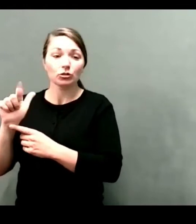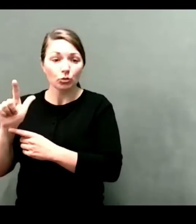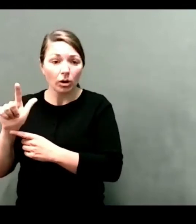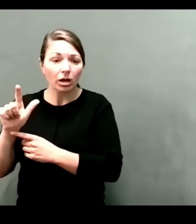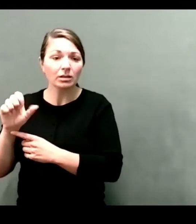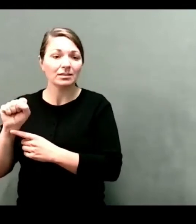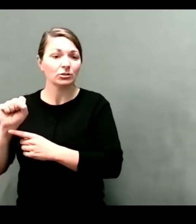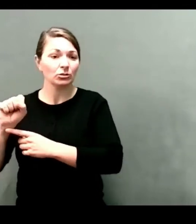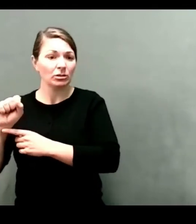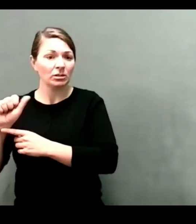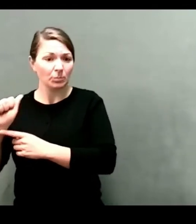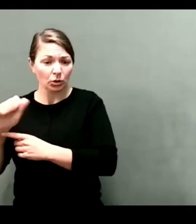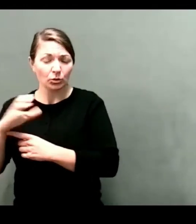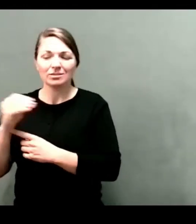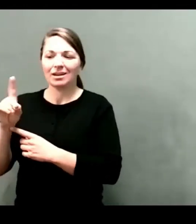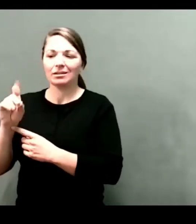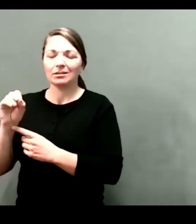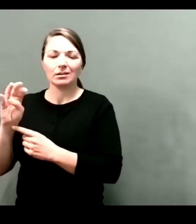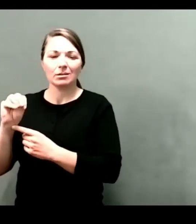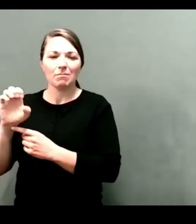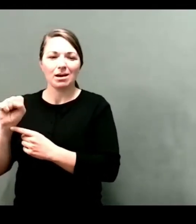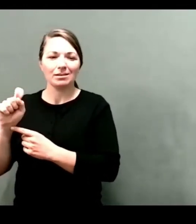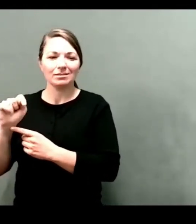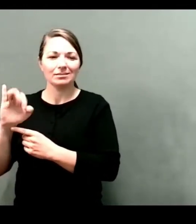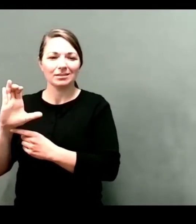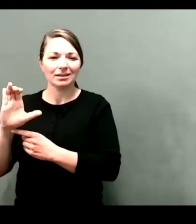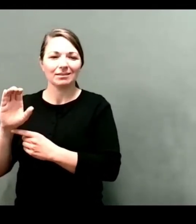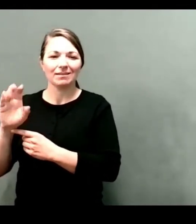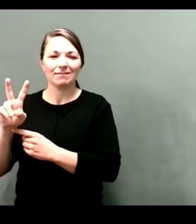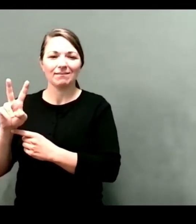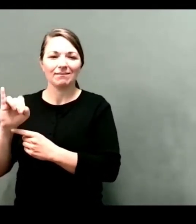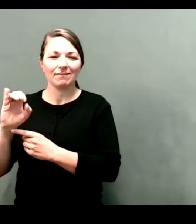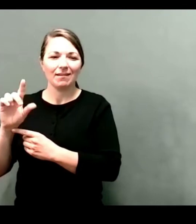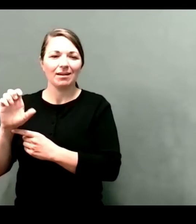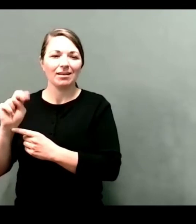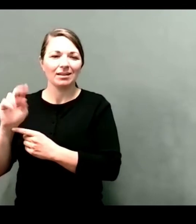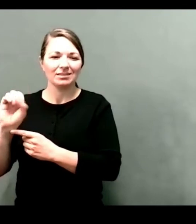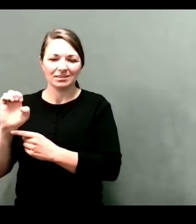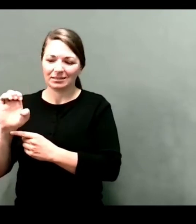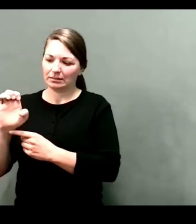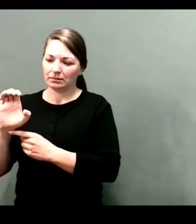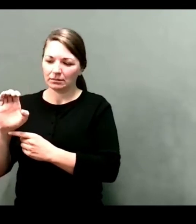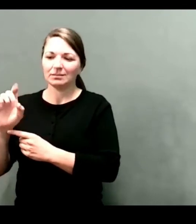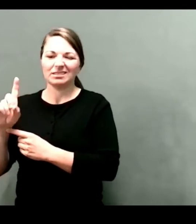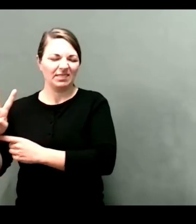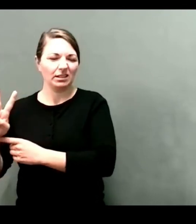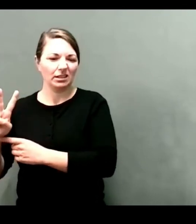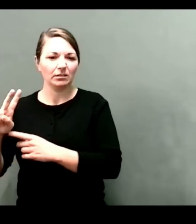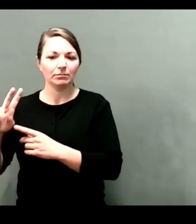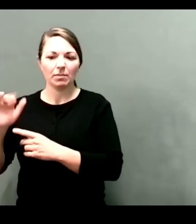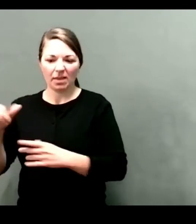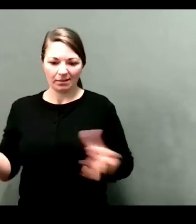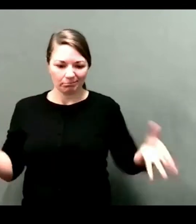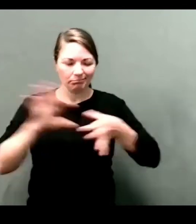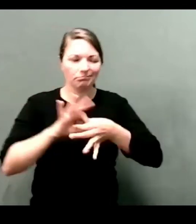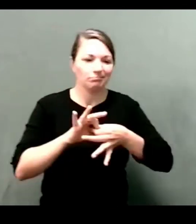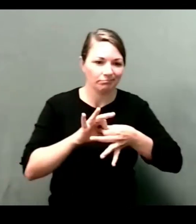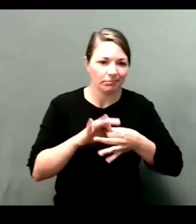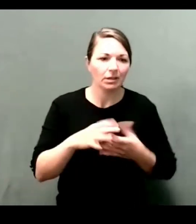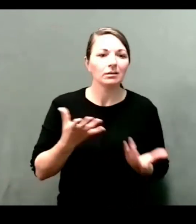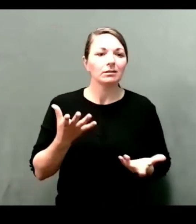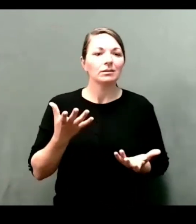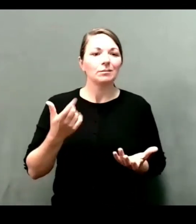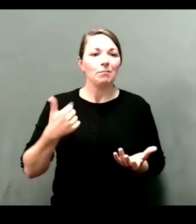was a CPS, Child Protective Services caseworker for the state of Oregon. And really, the main drive behind creating a resource like